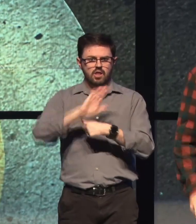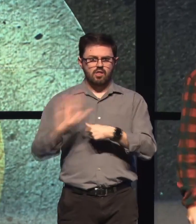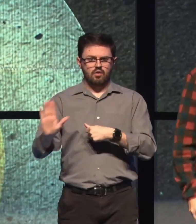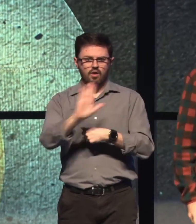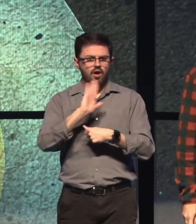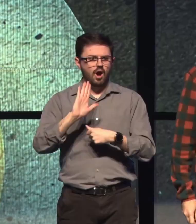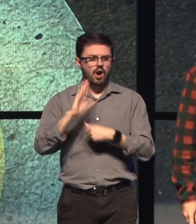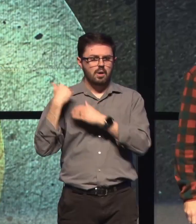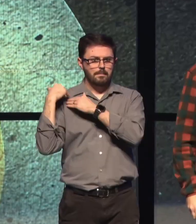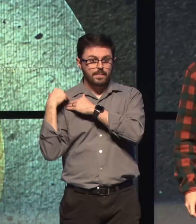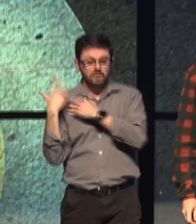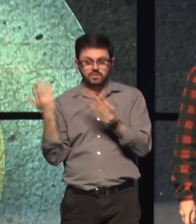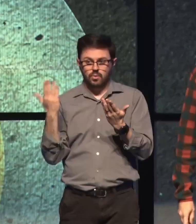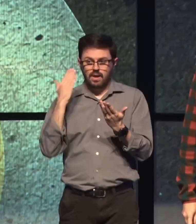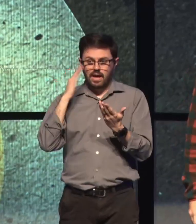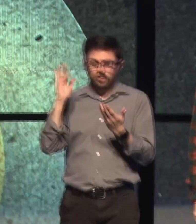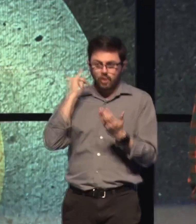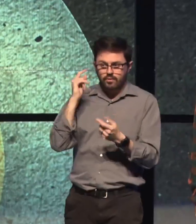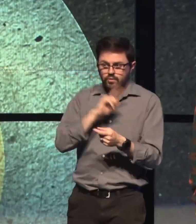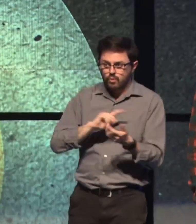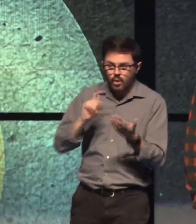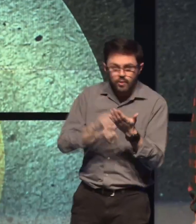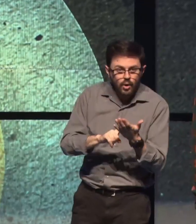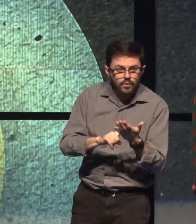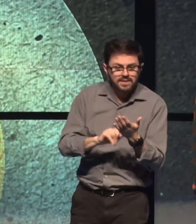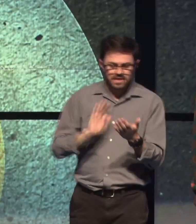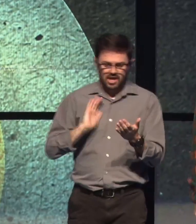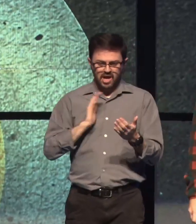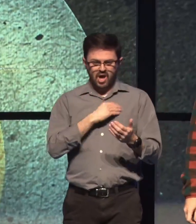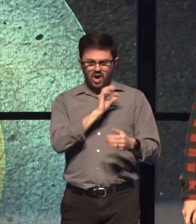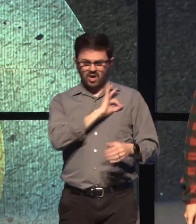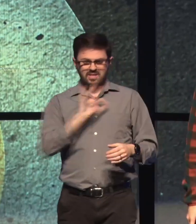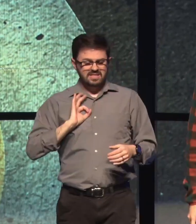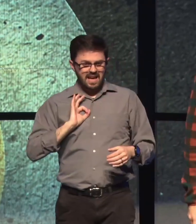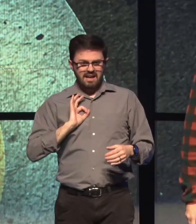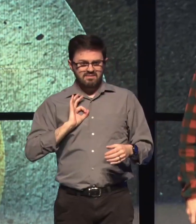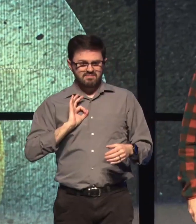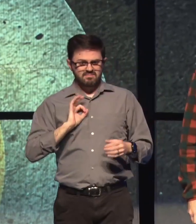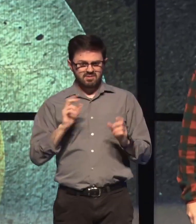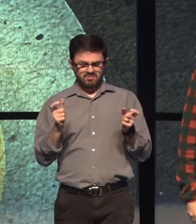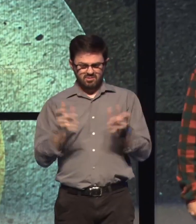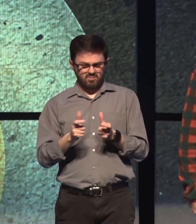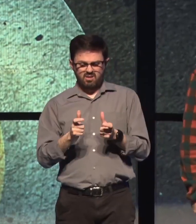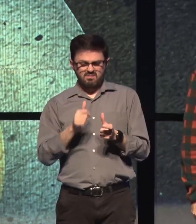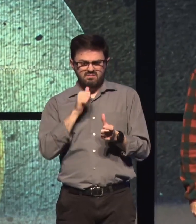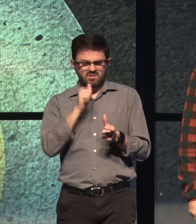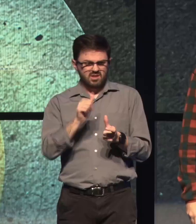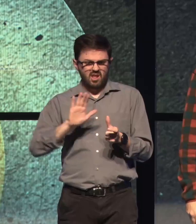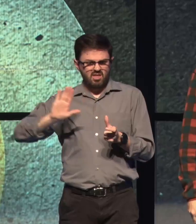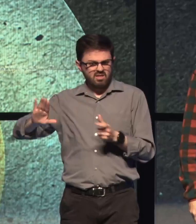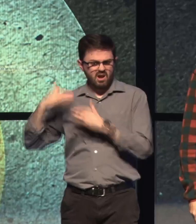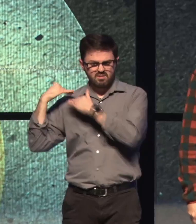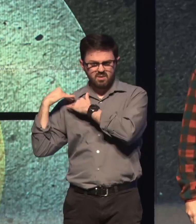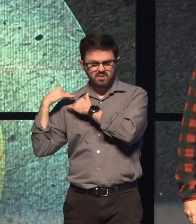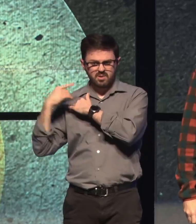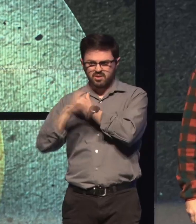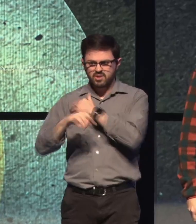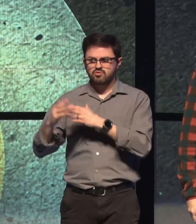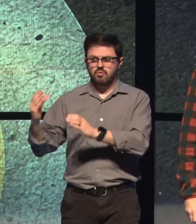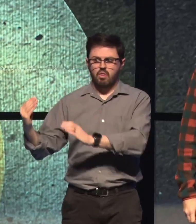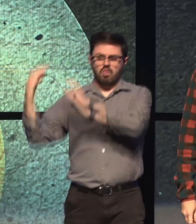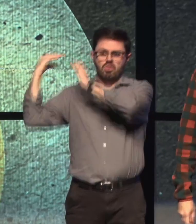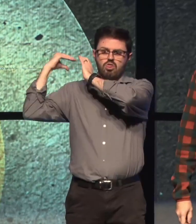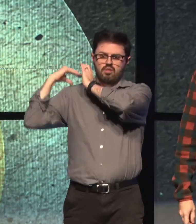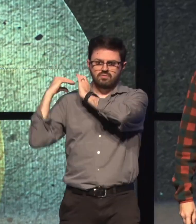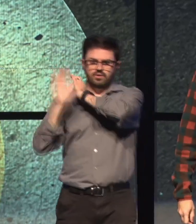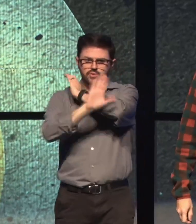large staff. So that's not like staff members' responsibility to carry all y'all's burdens. That would be serious. I mean, I would